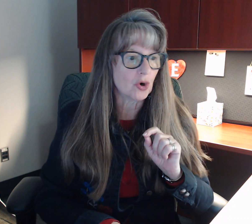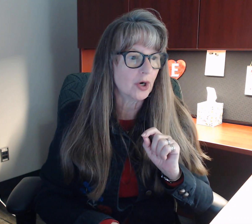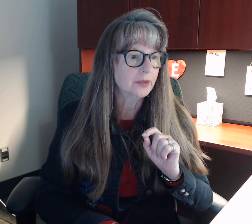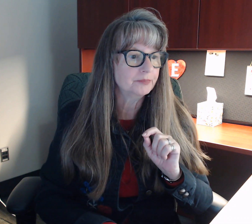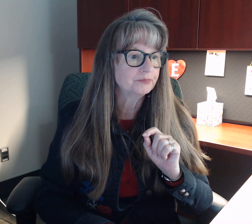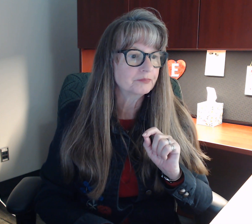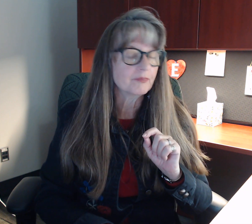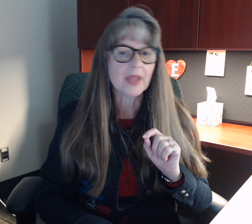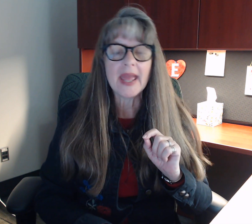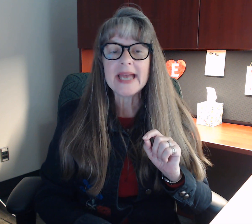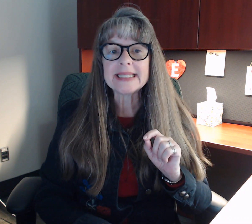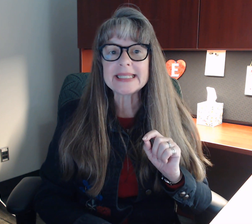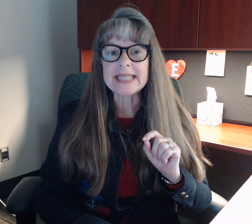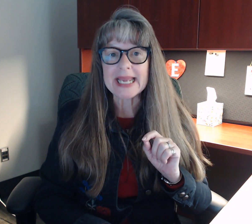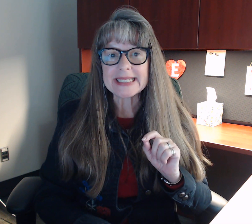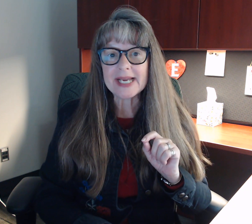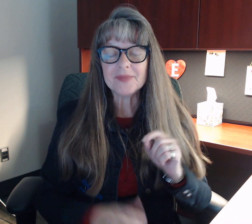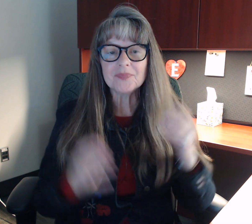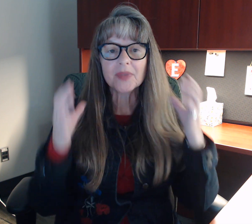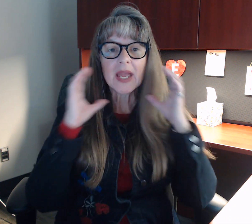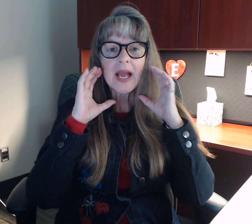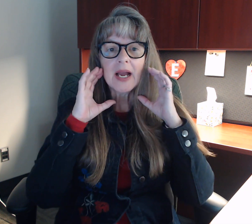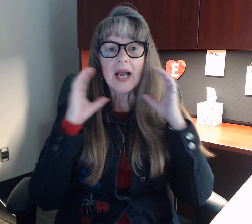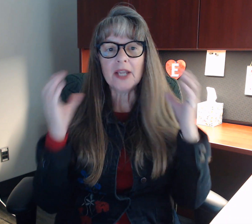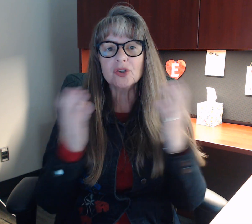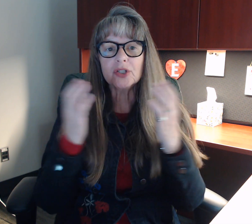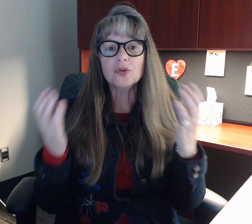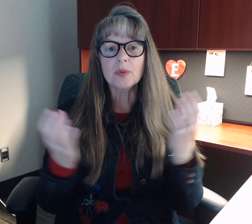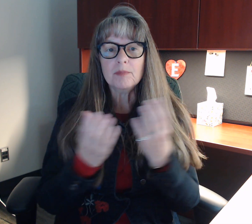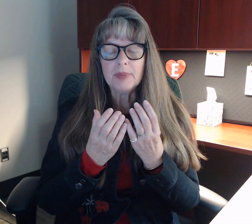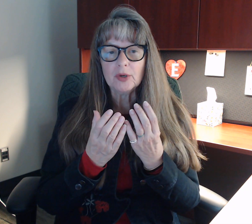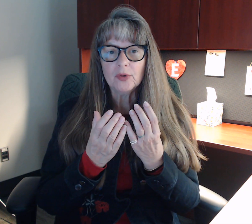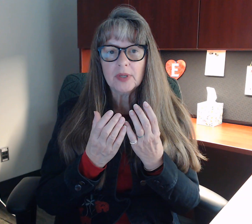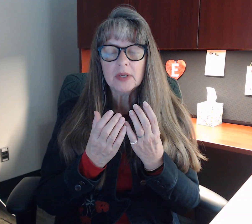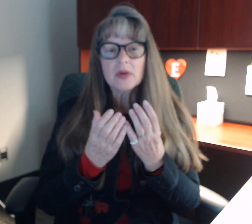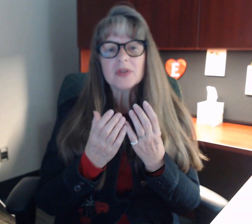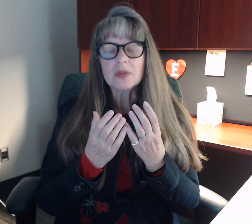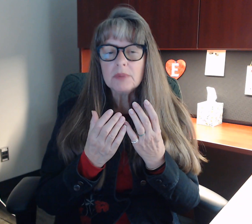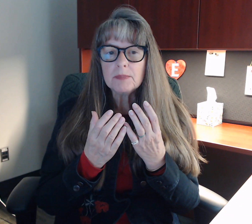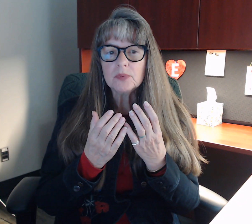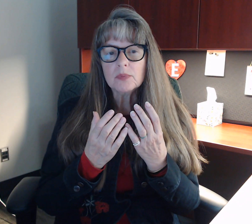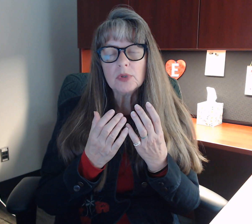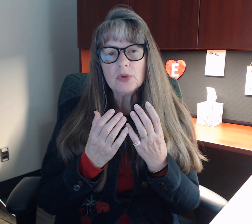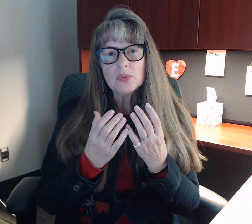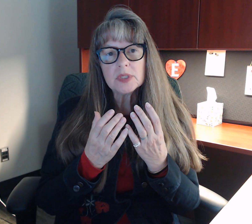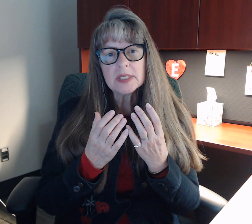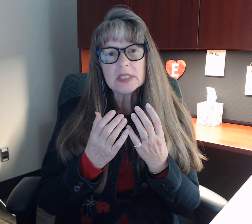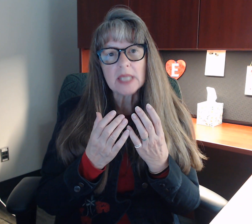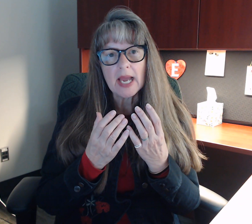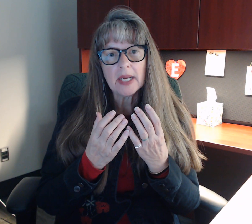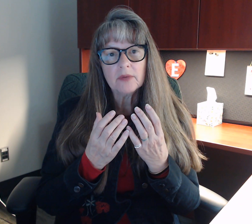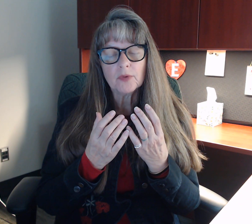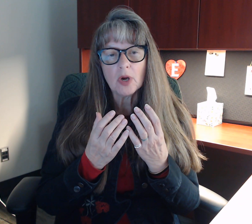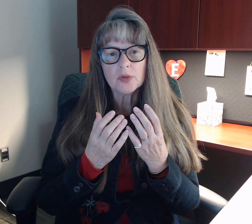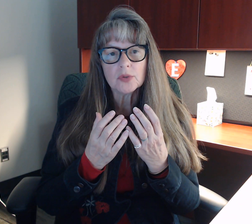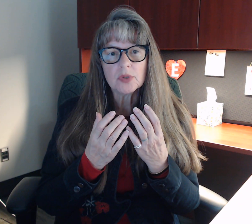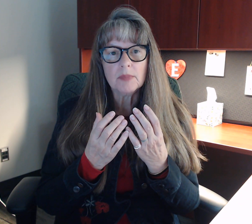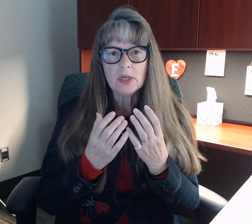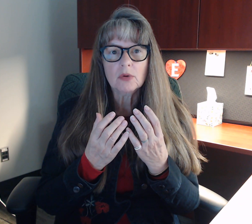Star. Santa. I usually do the beard. Some people use this sign for also to mean